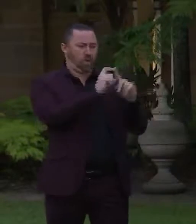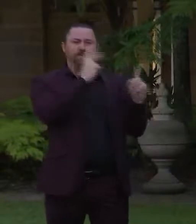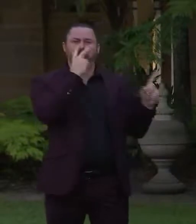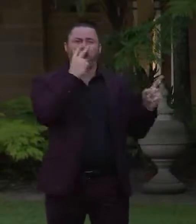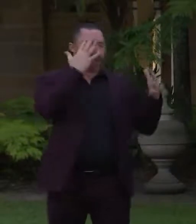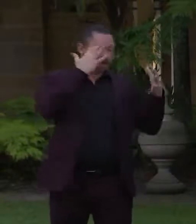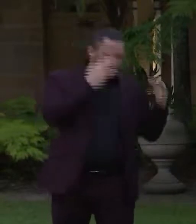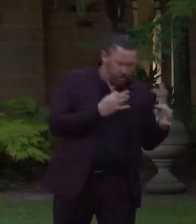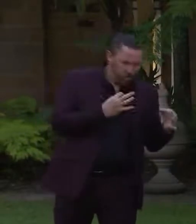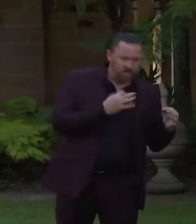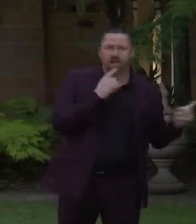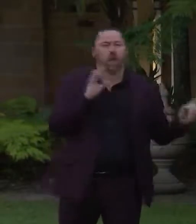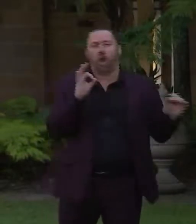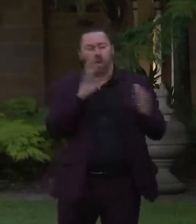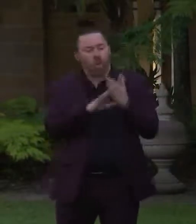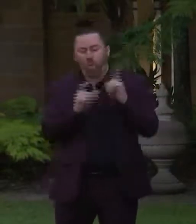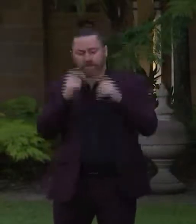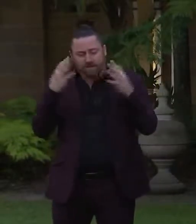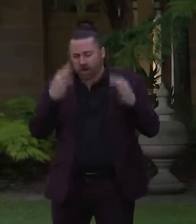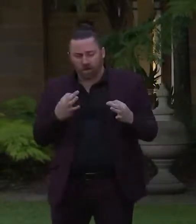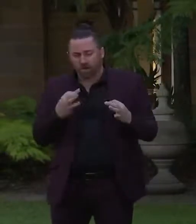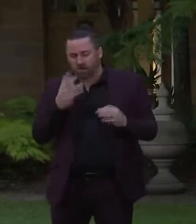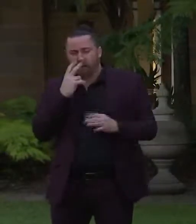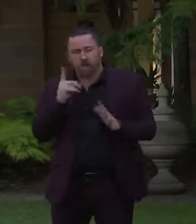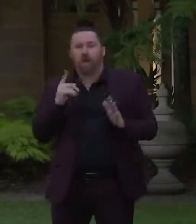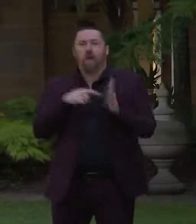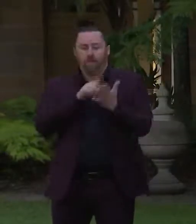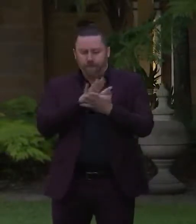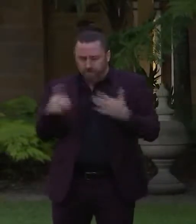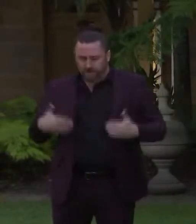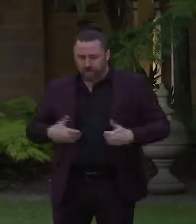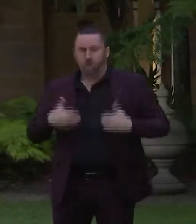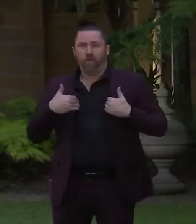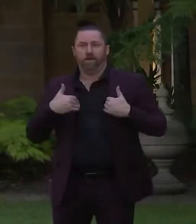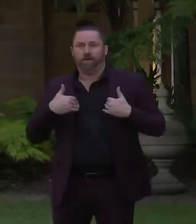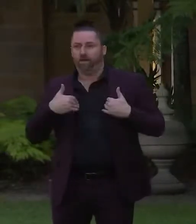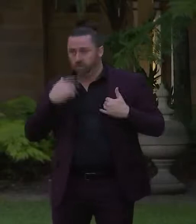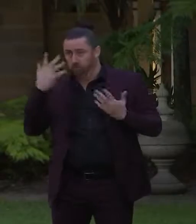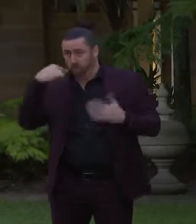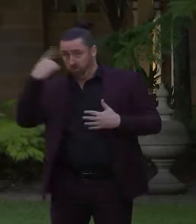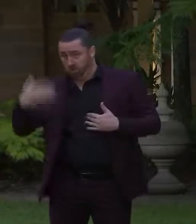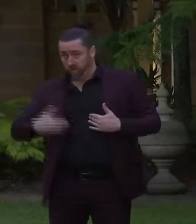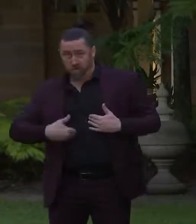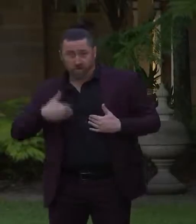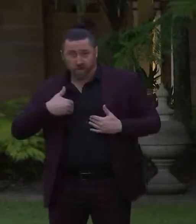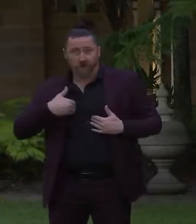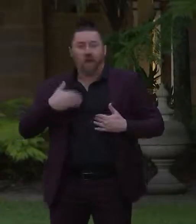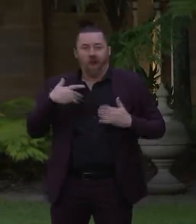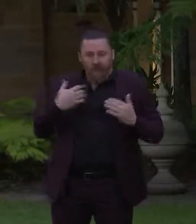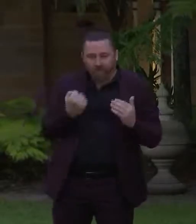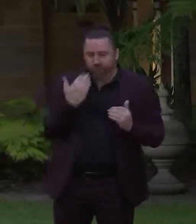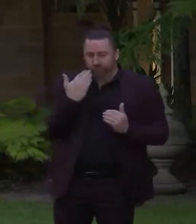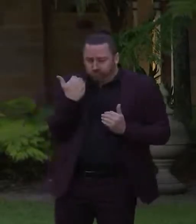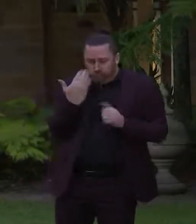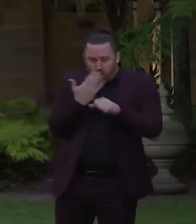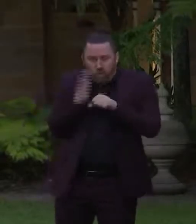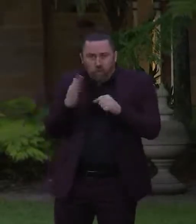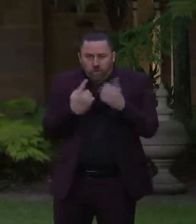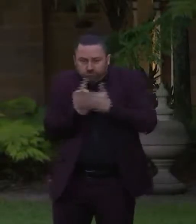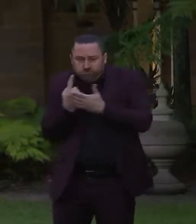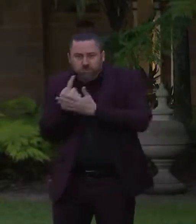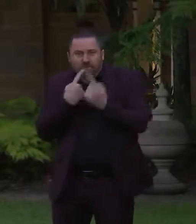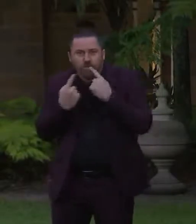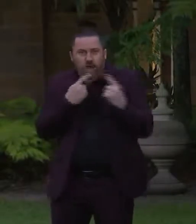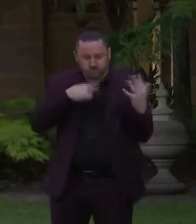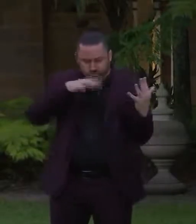No, it won't be made Wednesday night. It is made on Thursday morning when we get the most up-to-date information. So we have 3 briefings